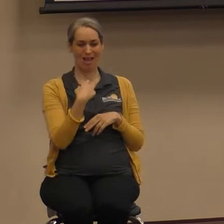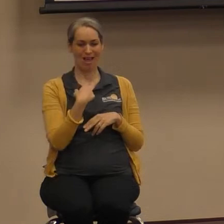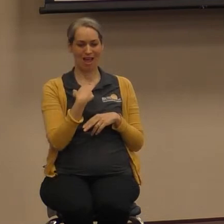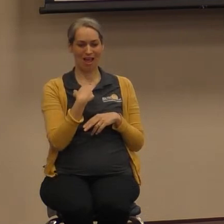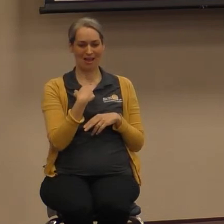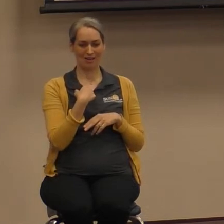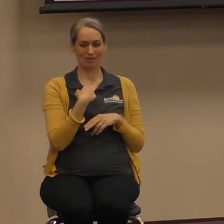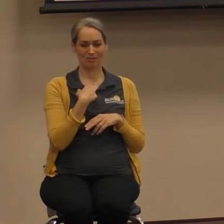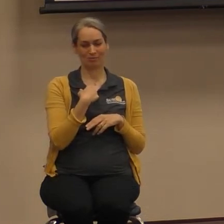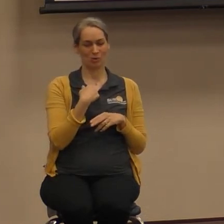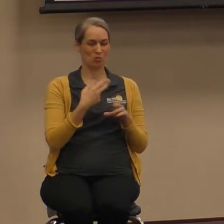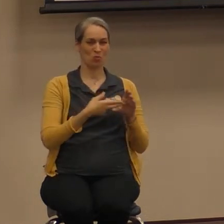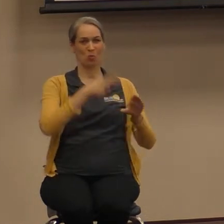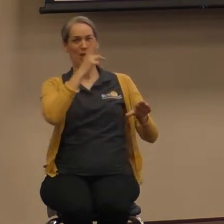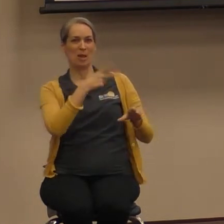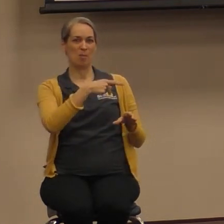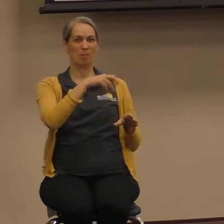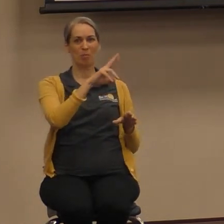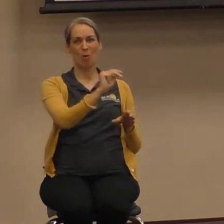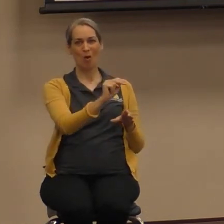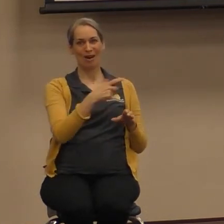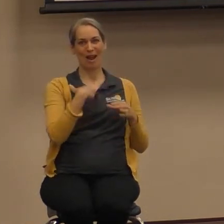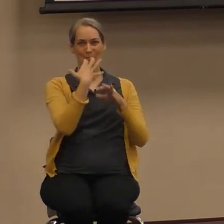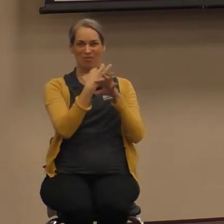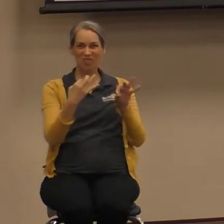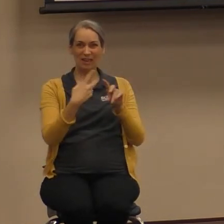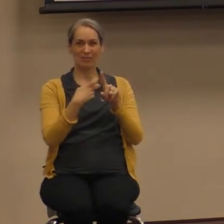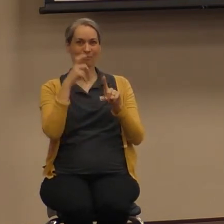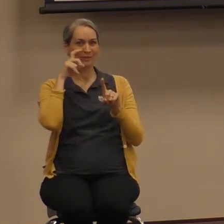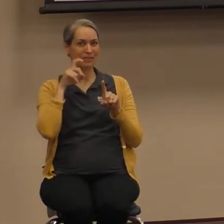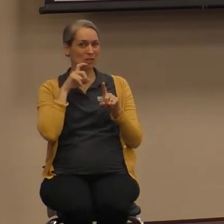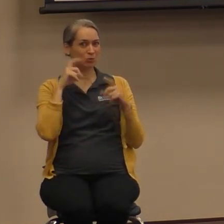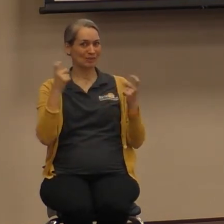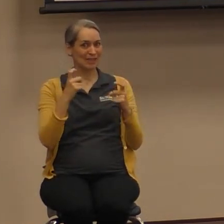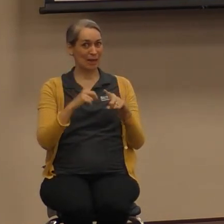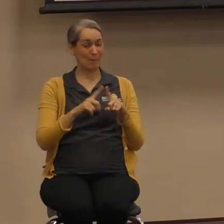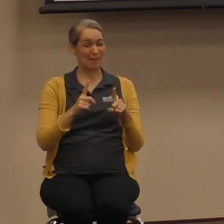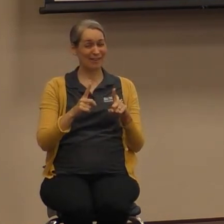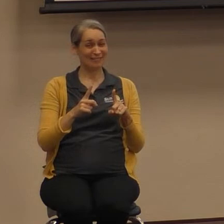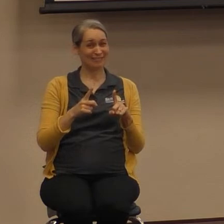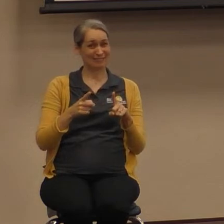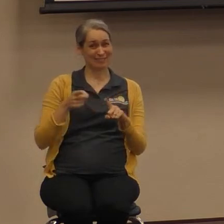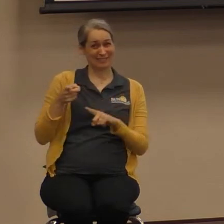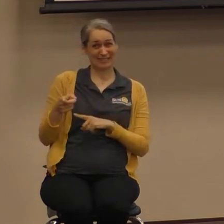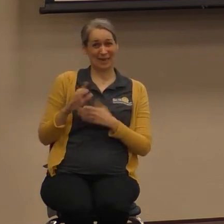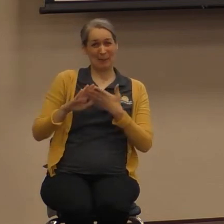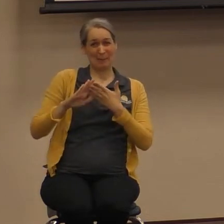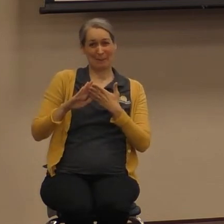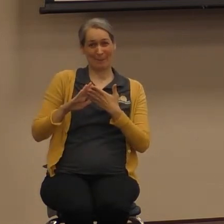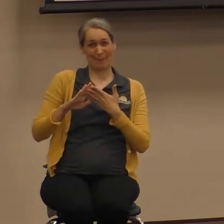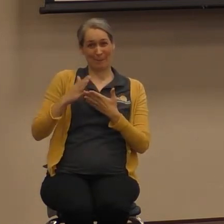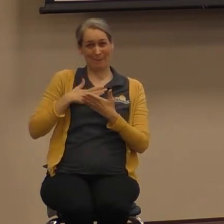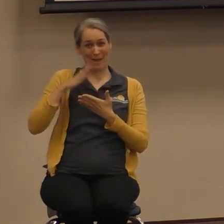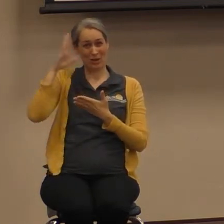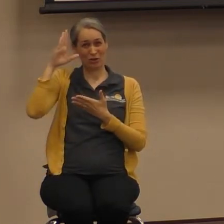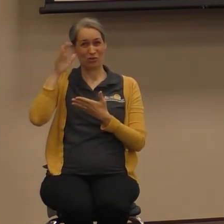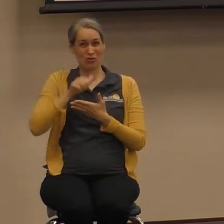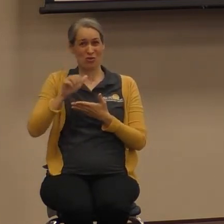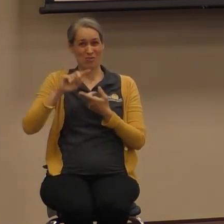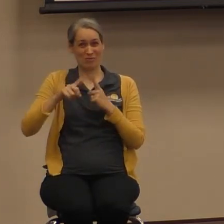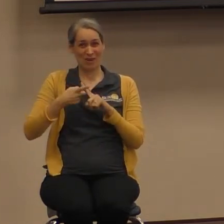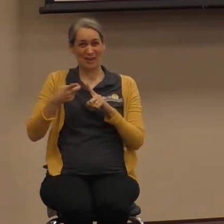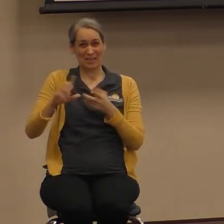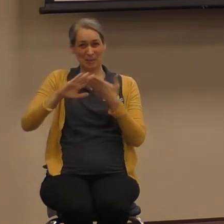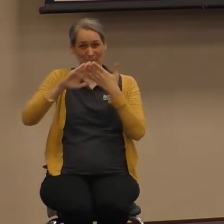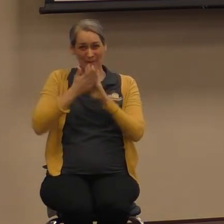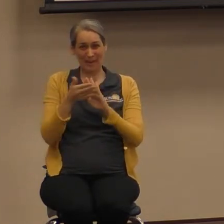my porn. The sex addiction hadn't gotten out of the heart. I had just changed what